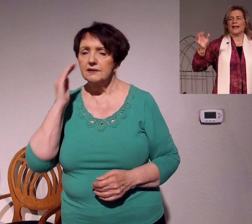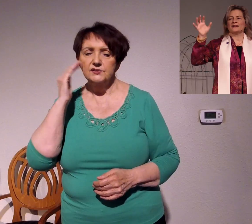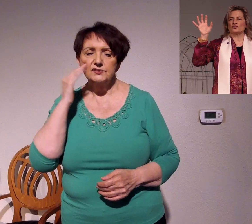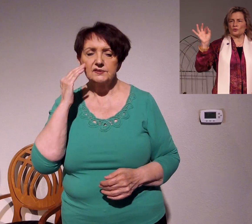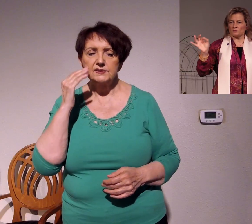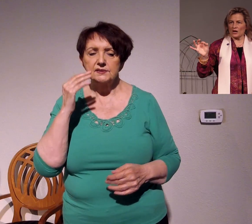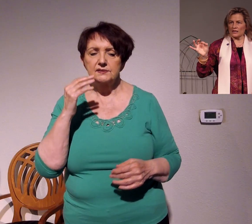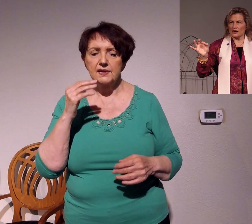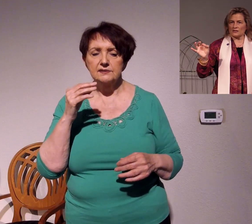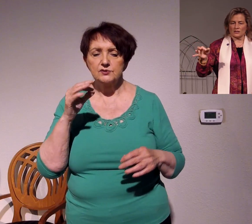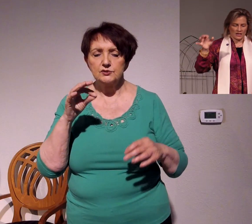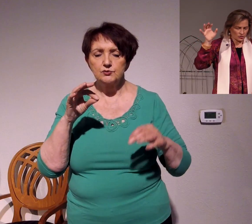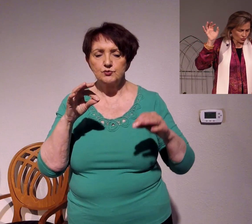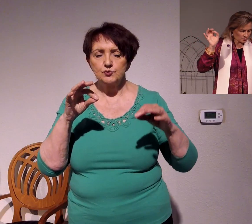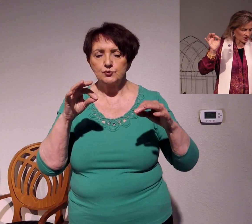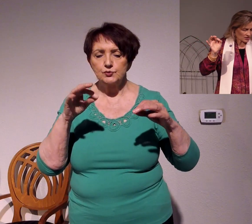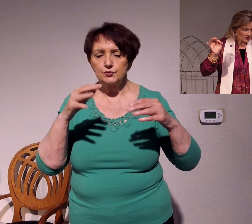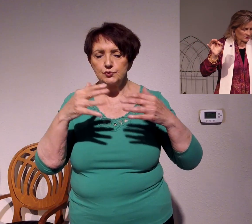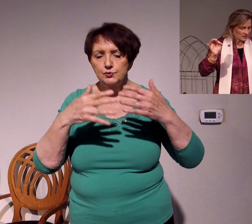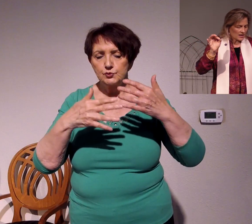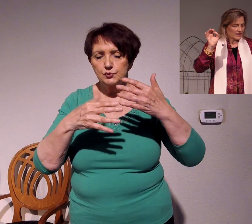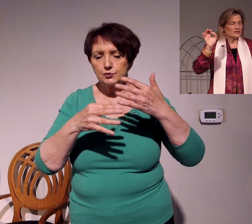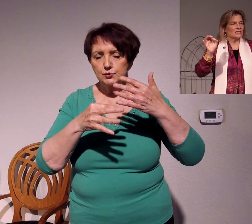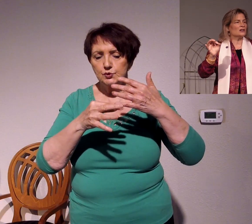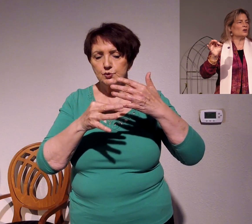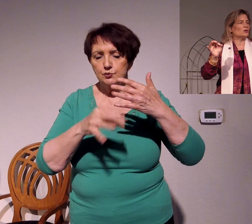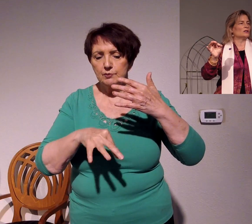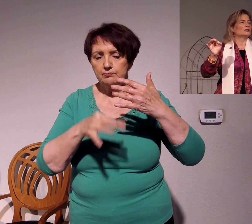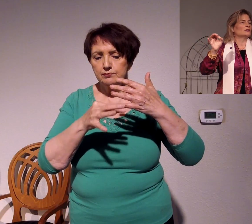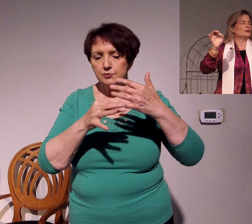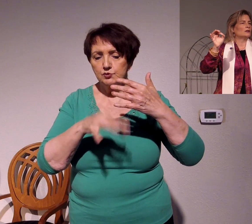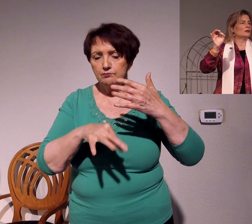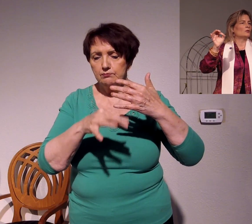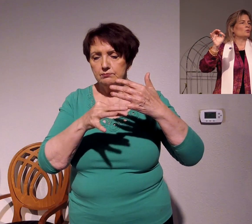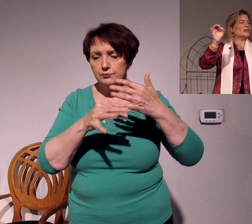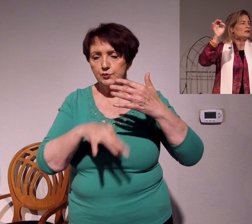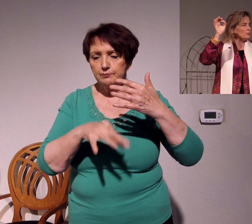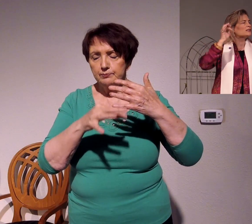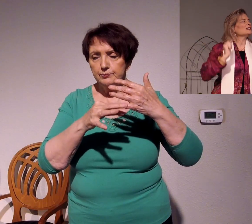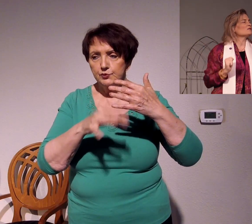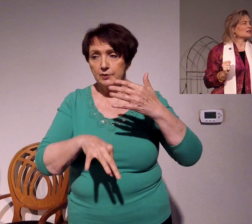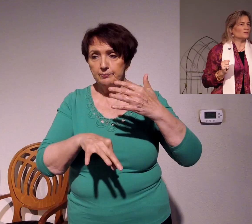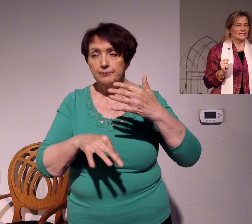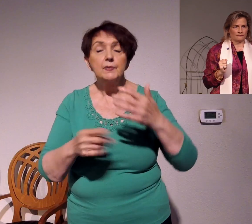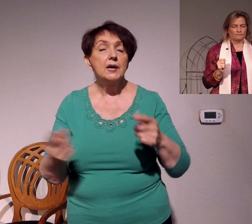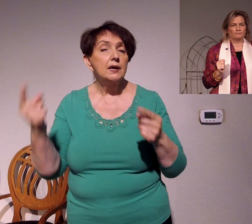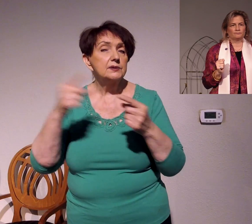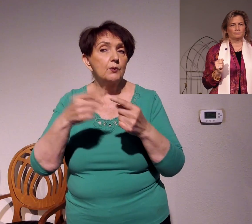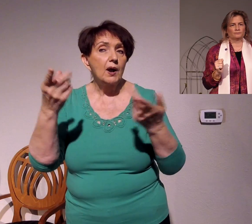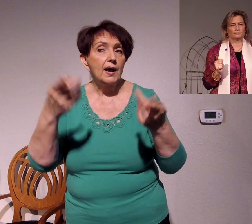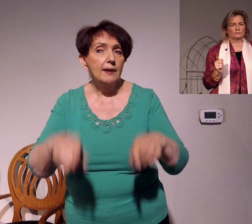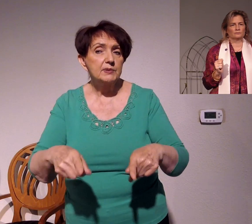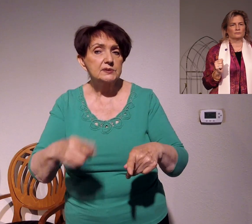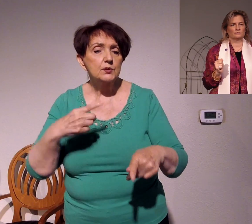us and dripped on us and dripped on us until we believe something.